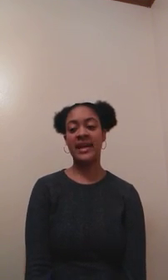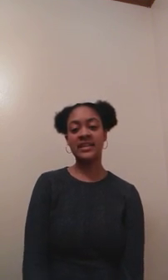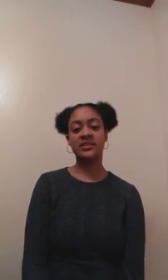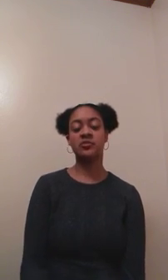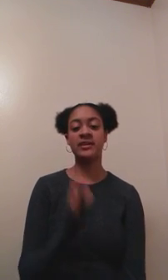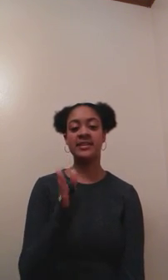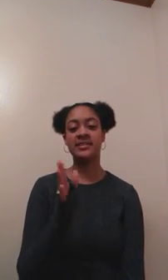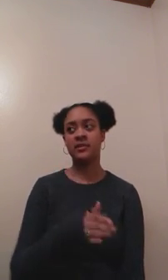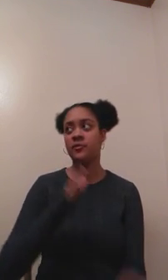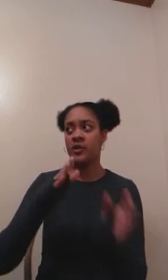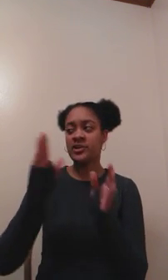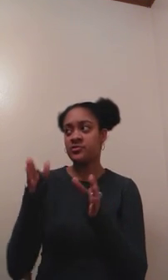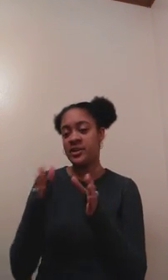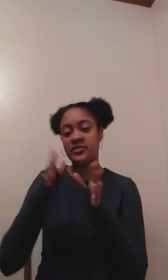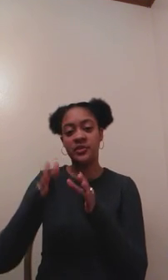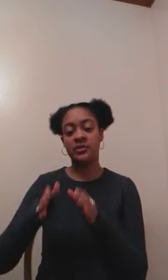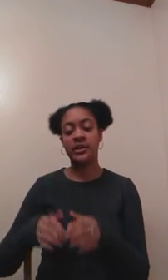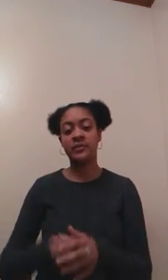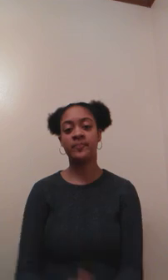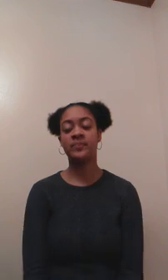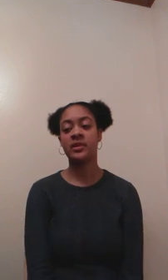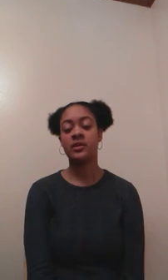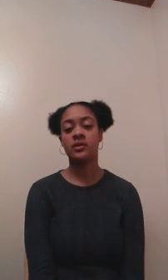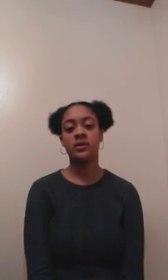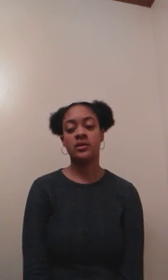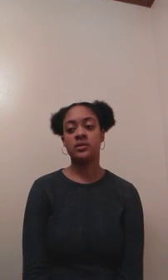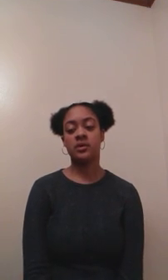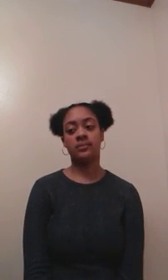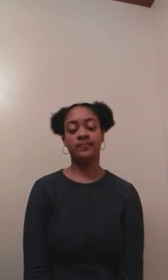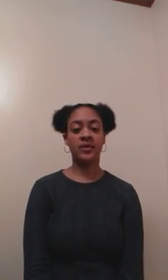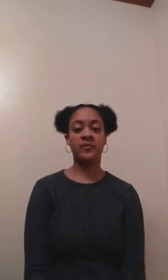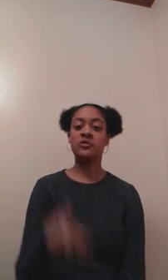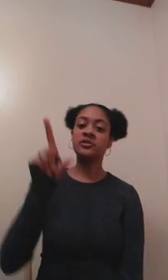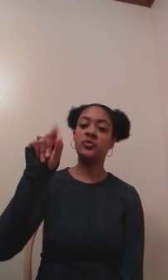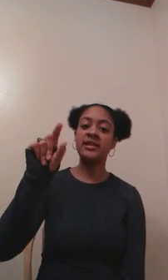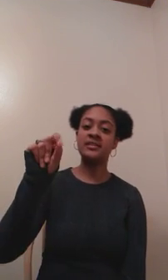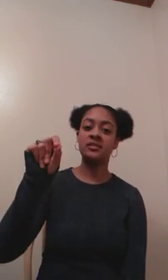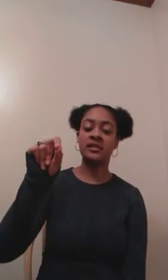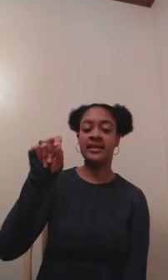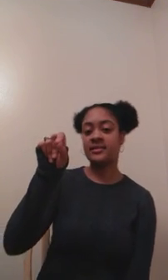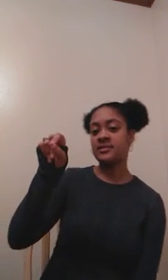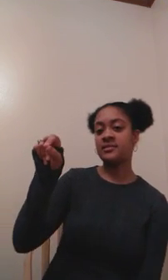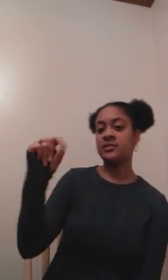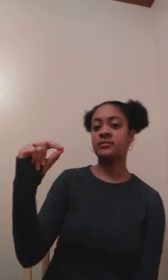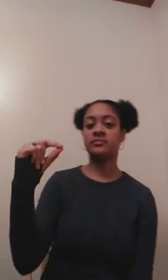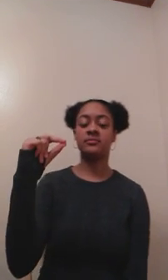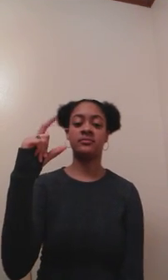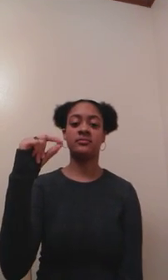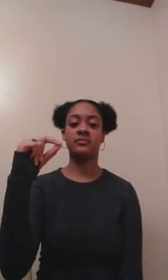Mainly the 20s and then a few extra things here and there. So, of course 20 is still like this,